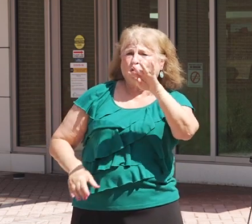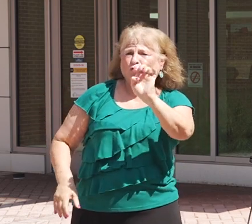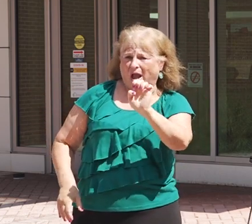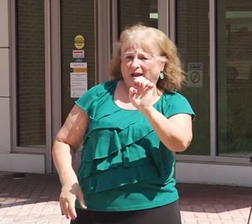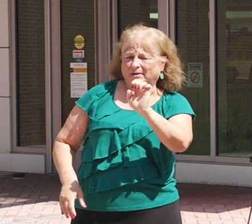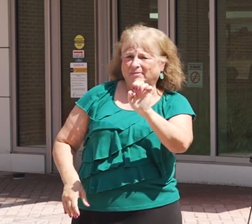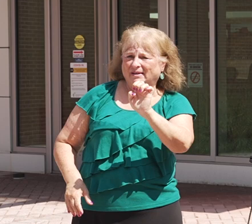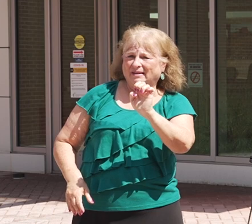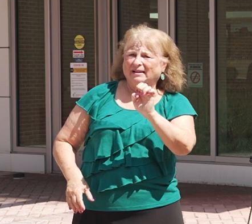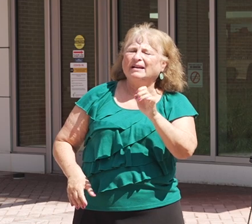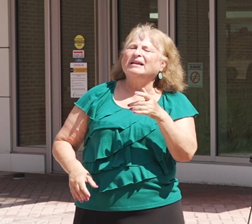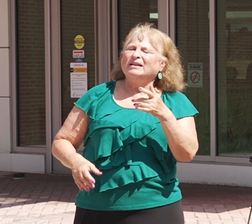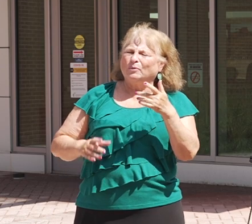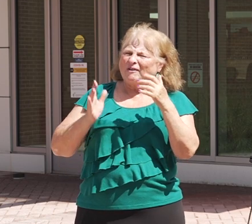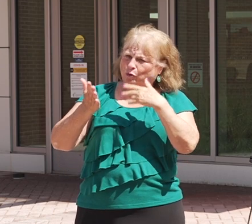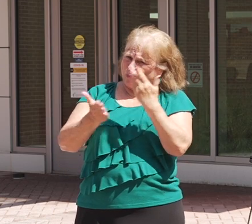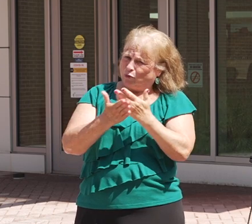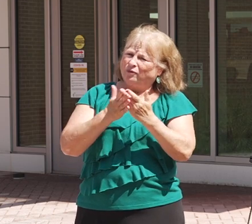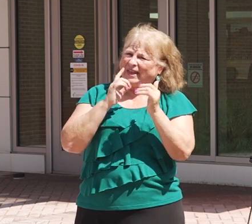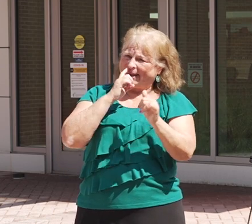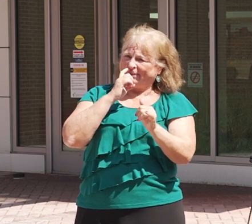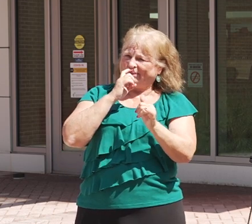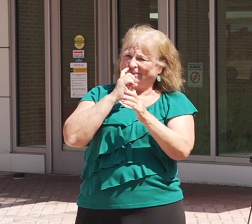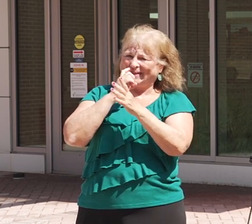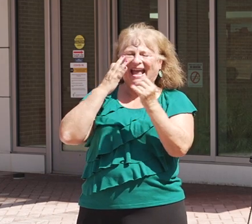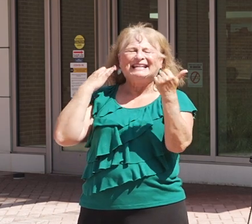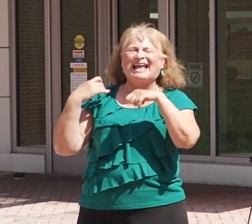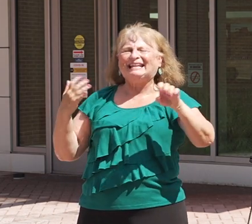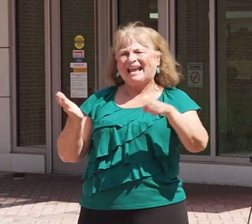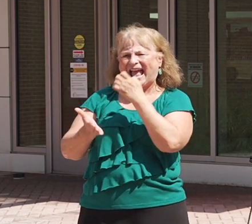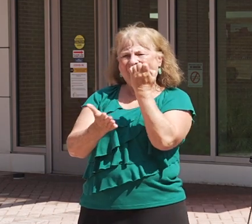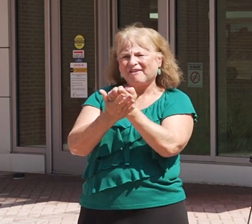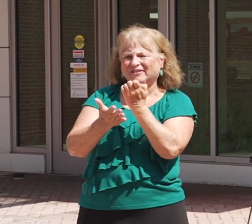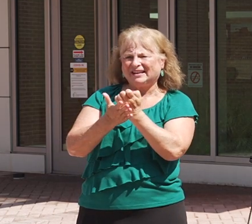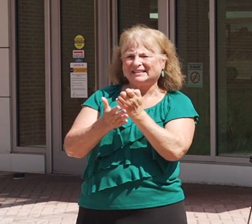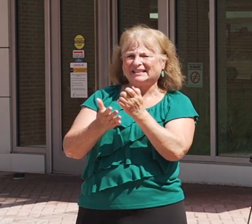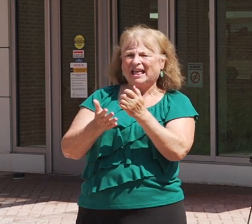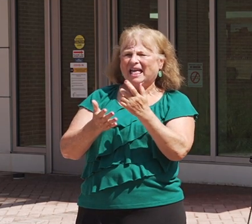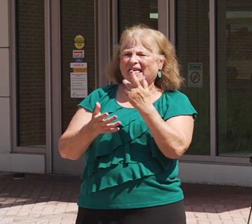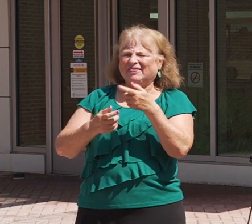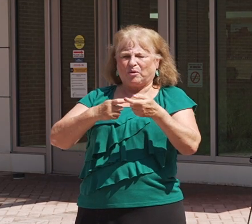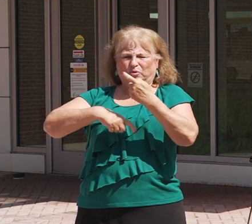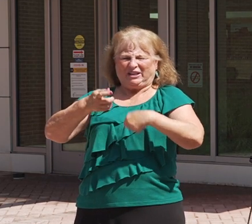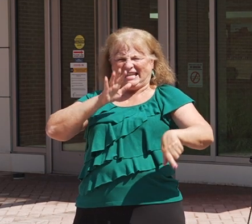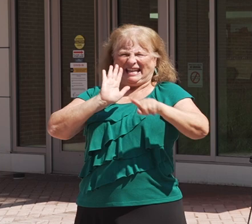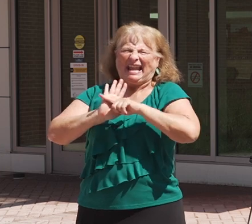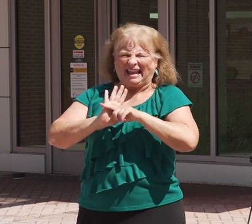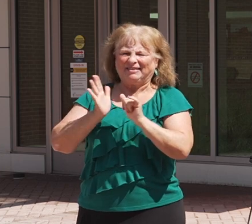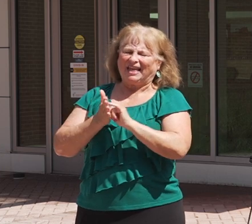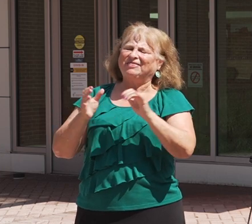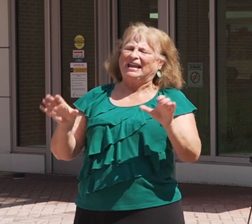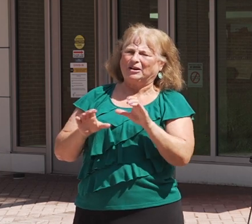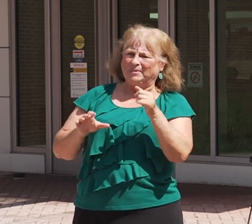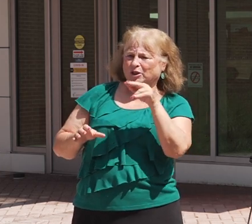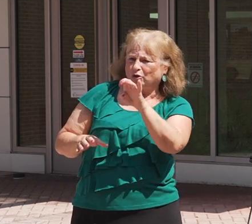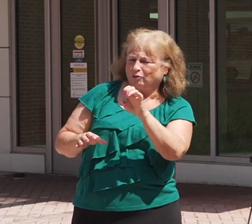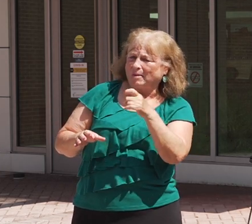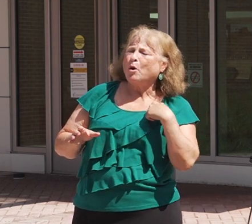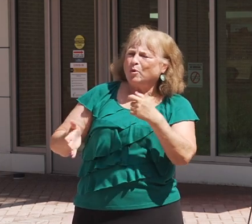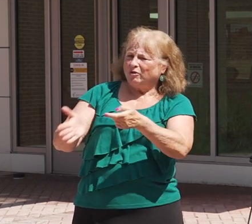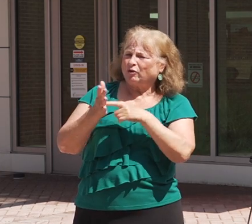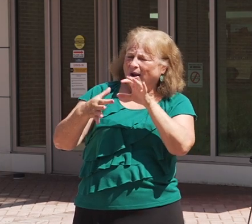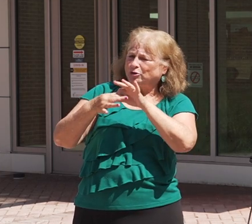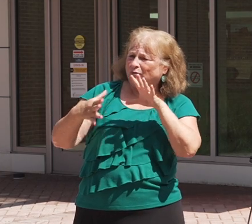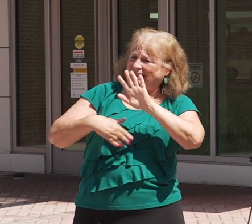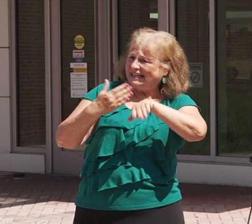that we intend to use to show they committed a crime, and any evidence which would negate the fact that they committed a crime. We're also required to